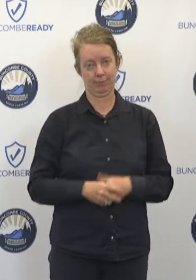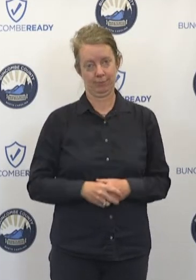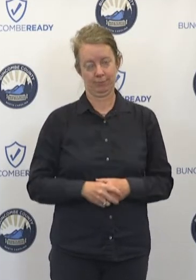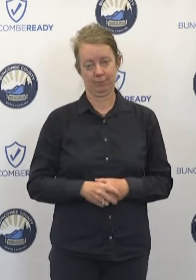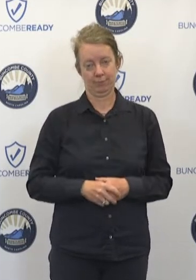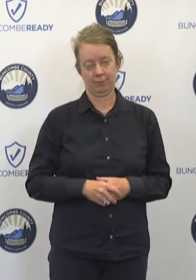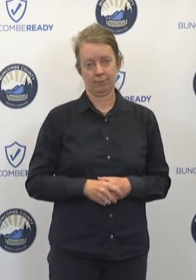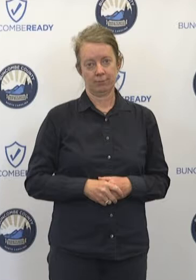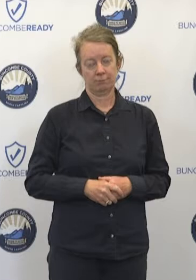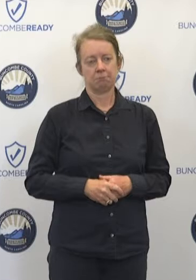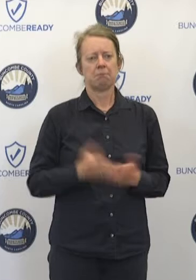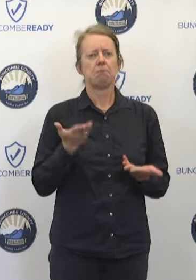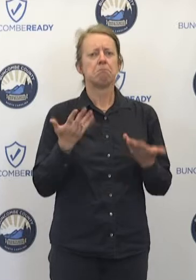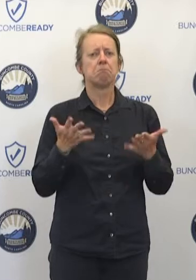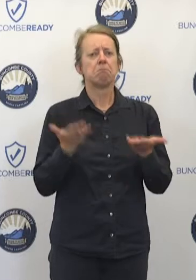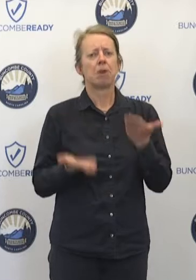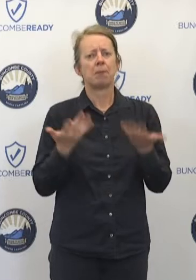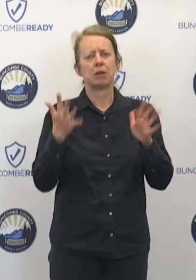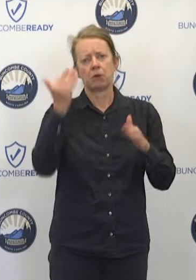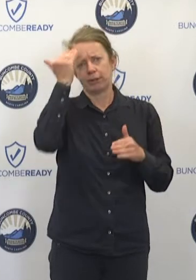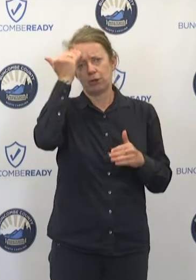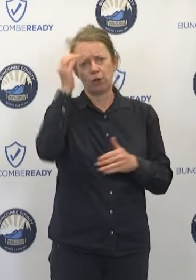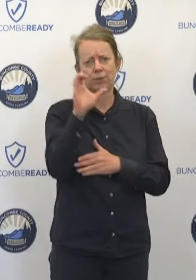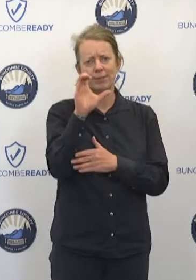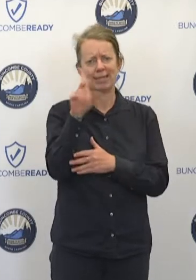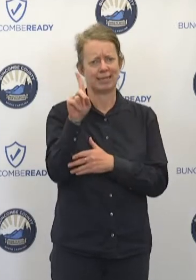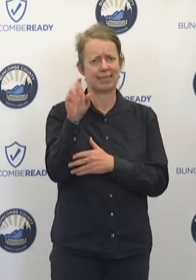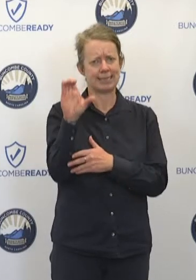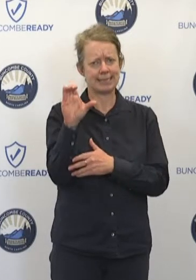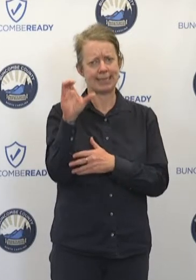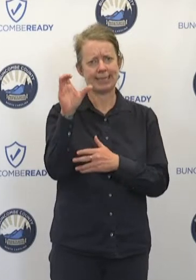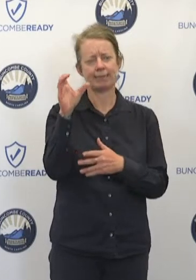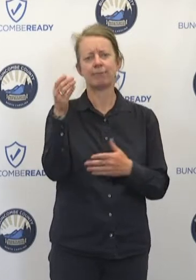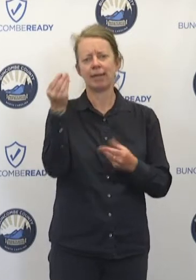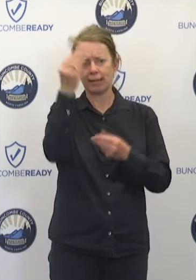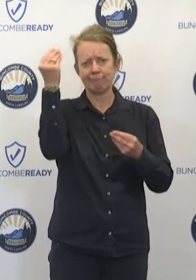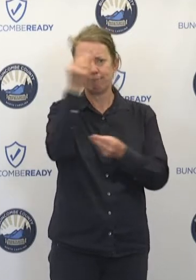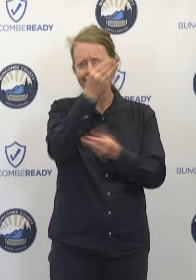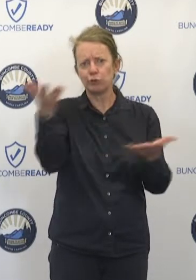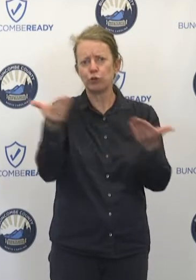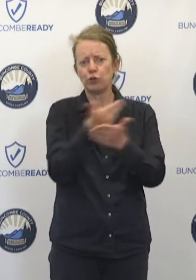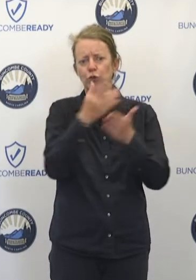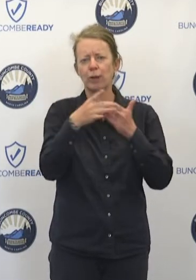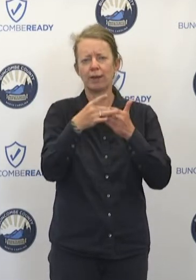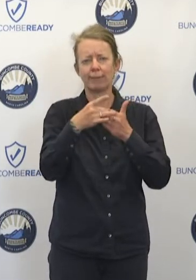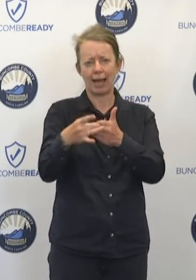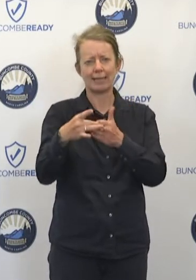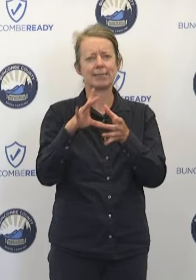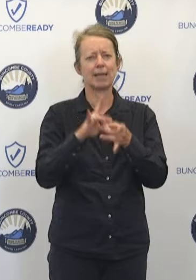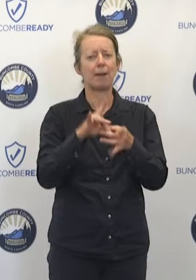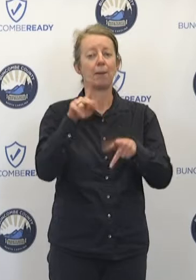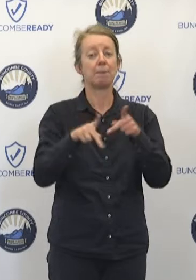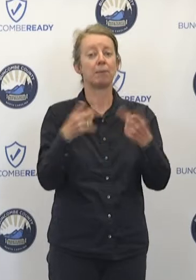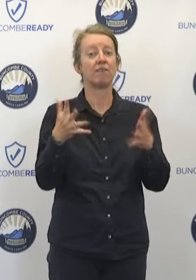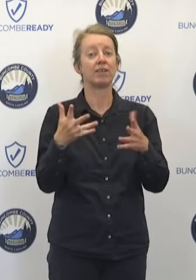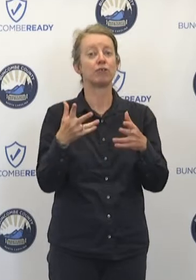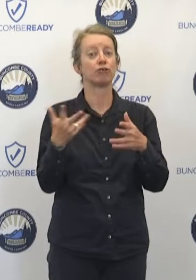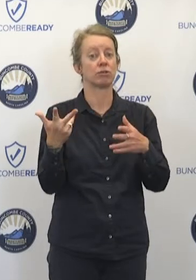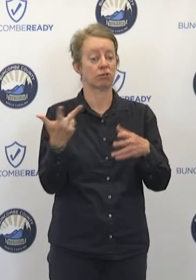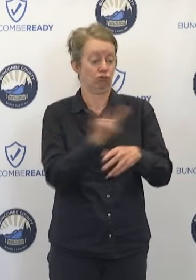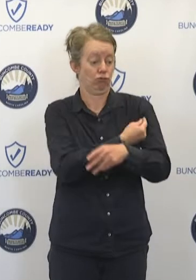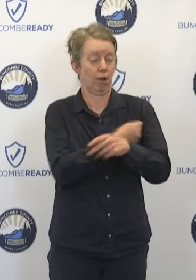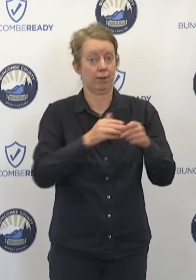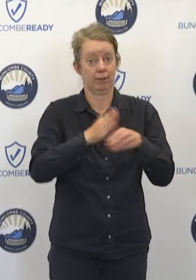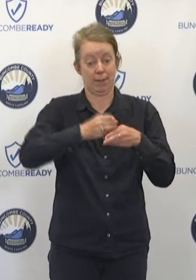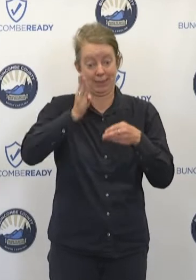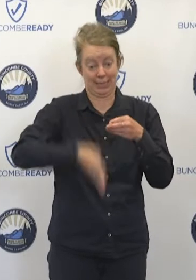You are likely aware the CDC released new guidance regarding fully vaccinated people. Fully vaccinated people are those who have